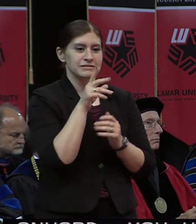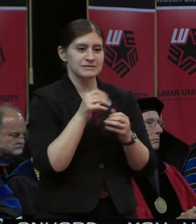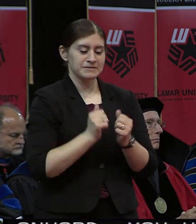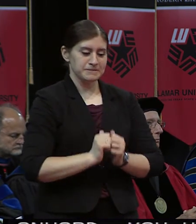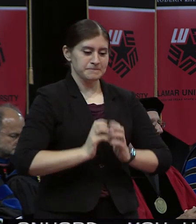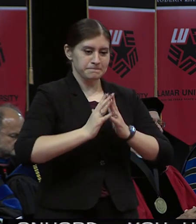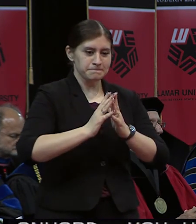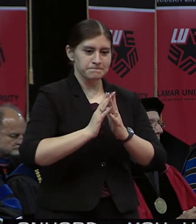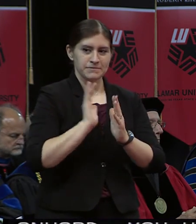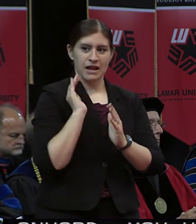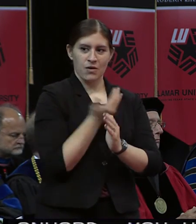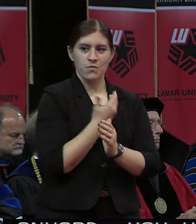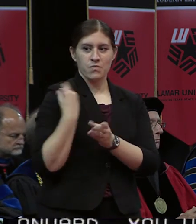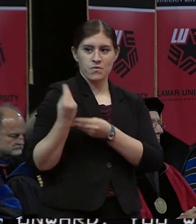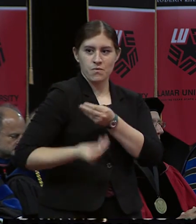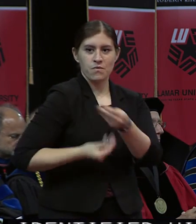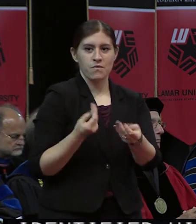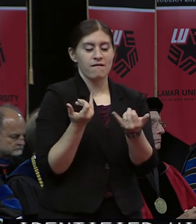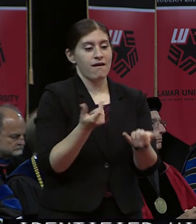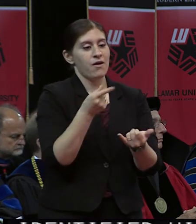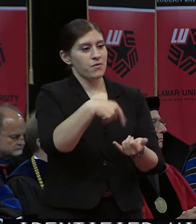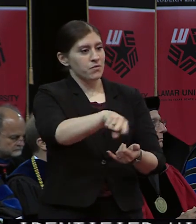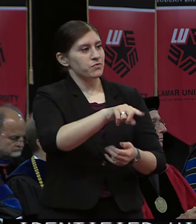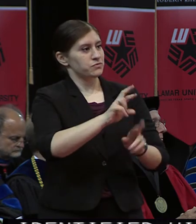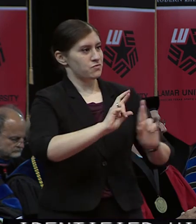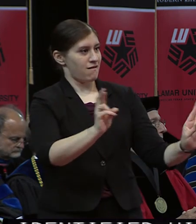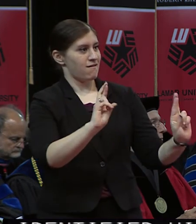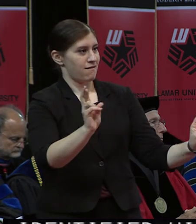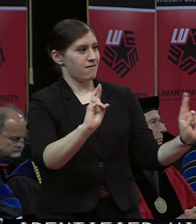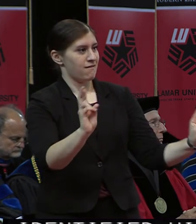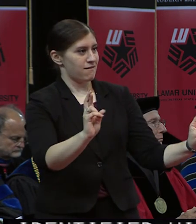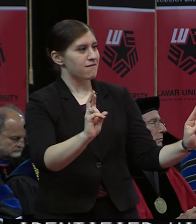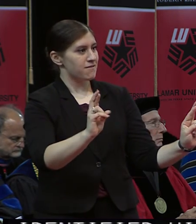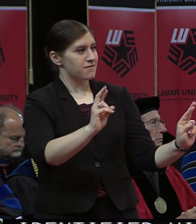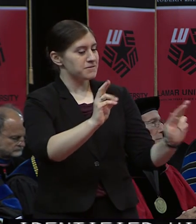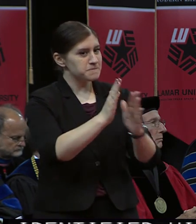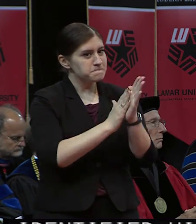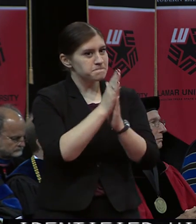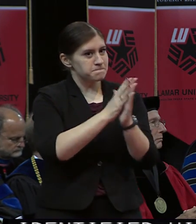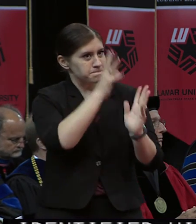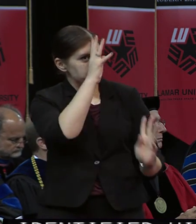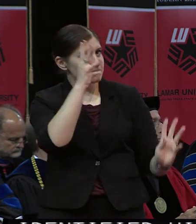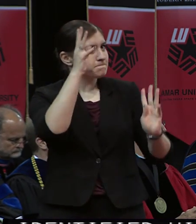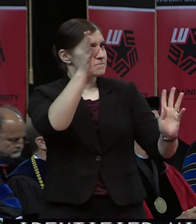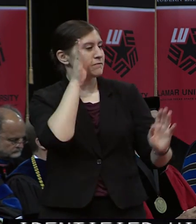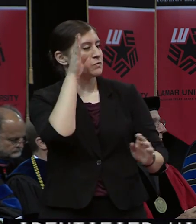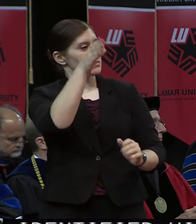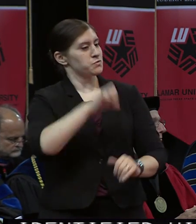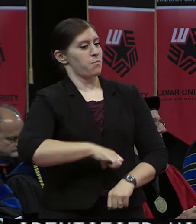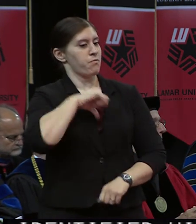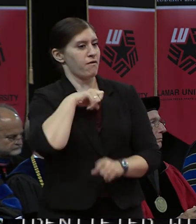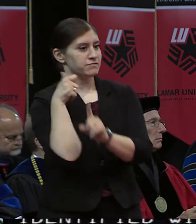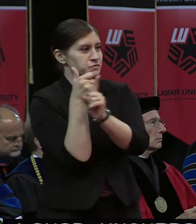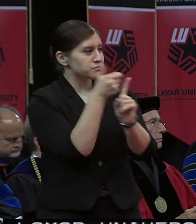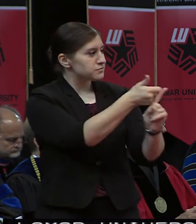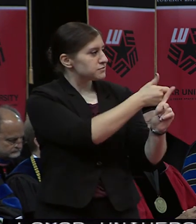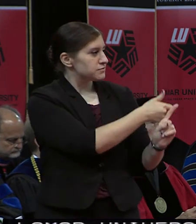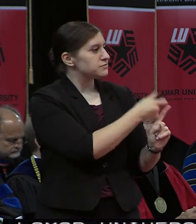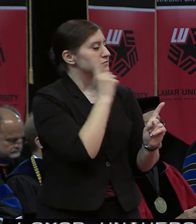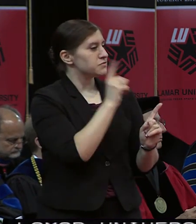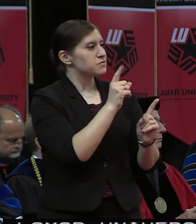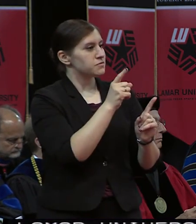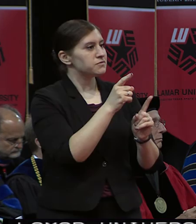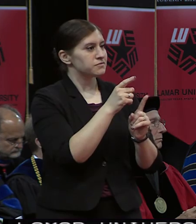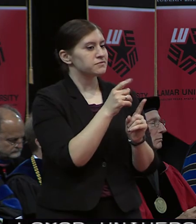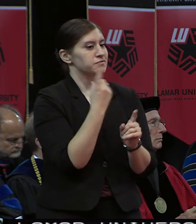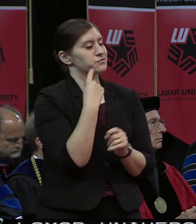legacy, you now stand poised, ready to invent the future. Be proud of yourselves, for we certainly